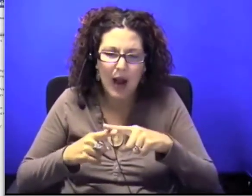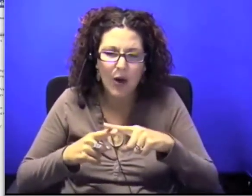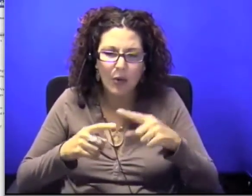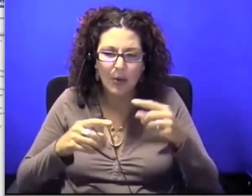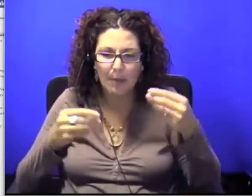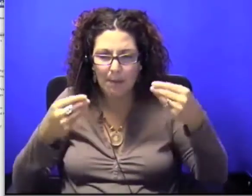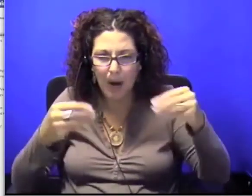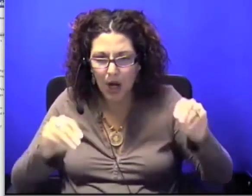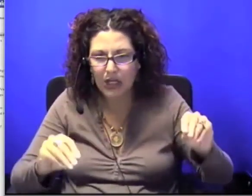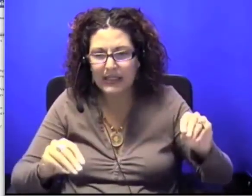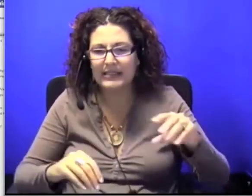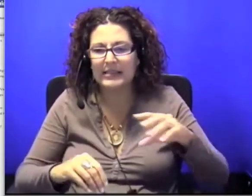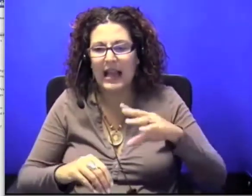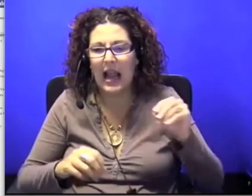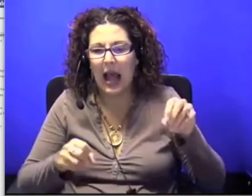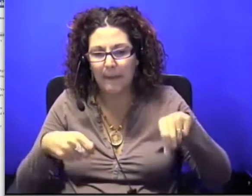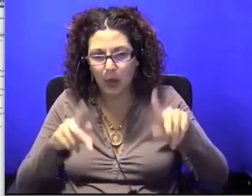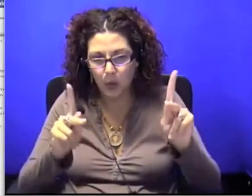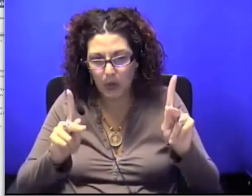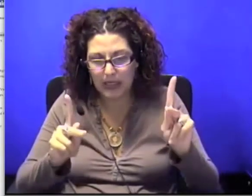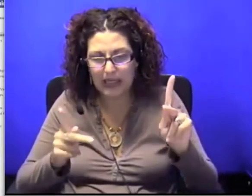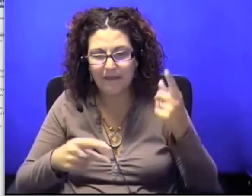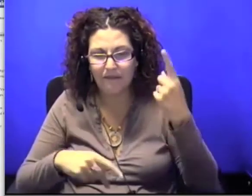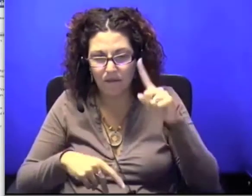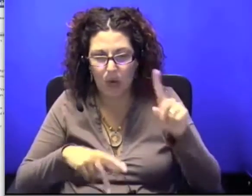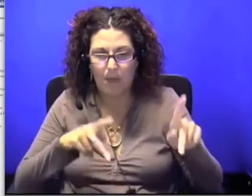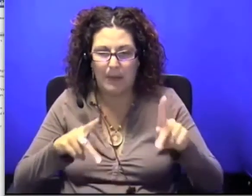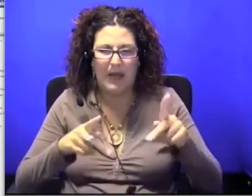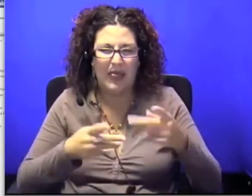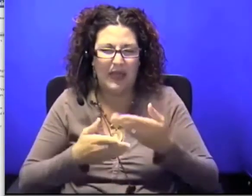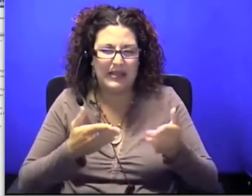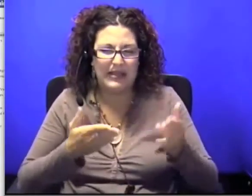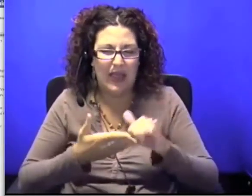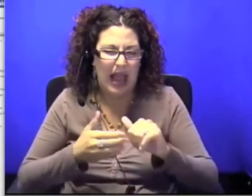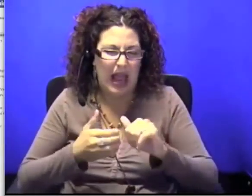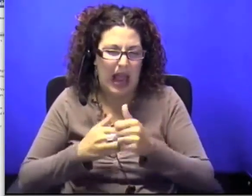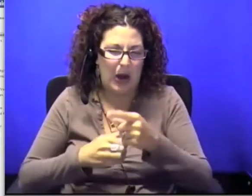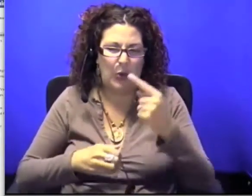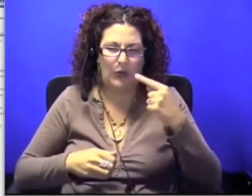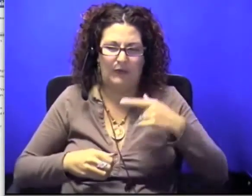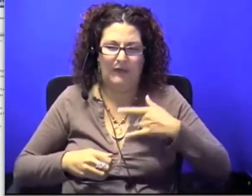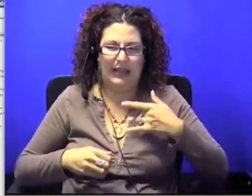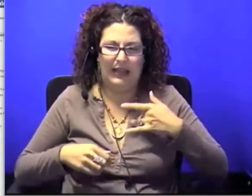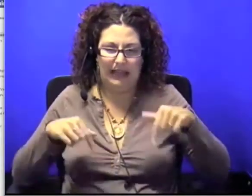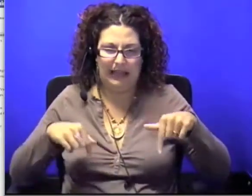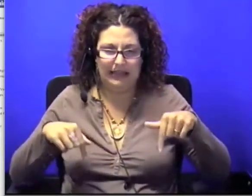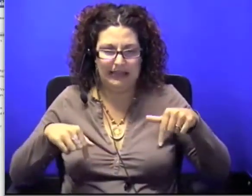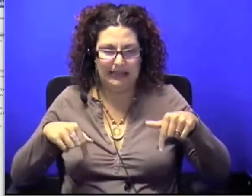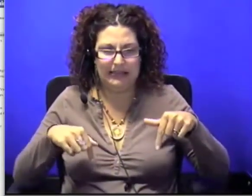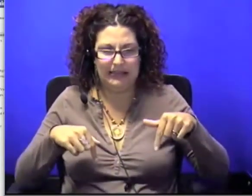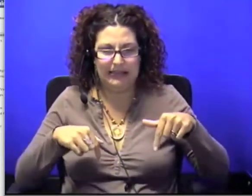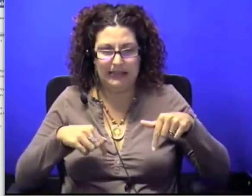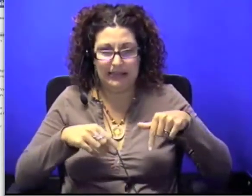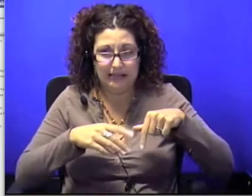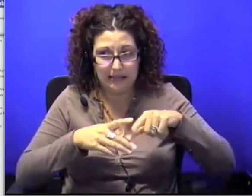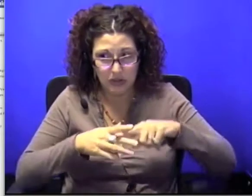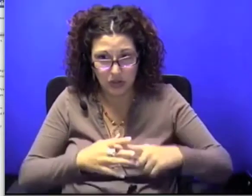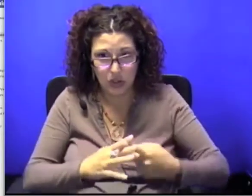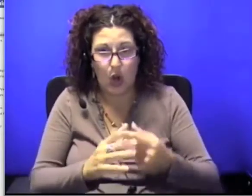in terms of markets and opportunity for people, things like that. How do you feel as though our movement into the